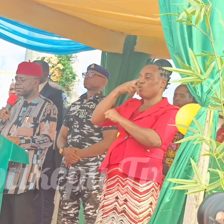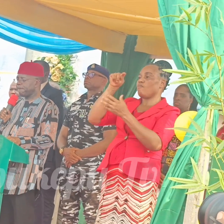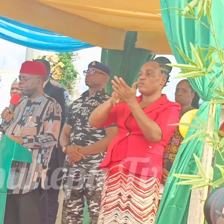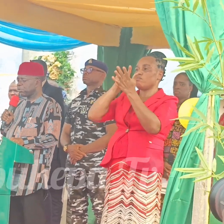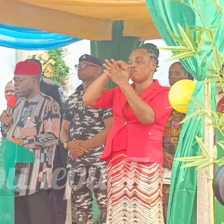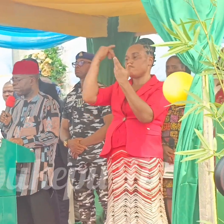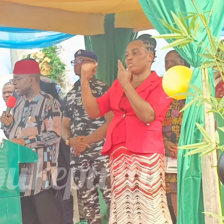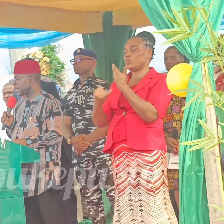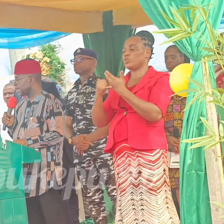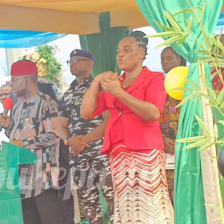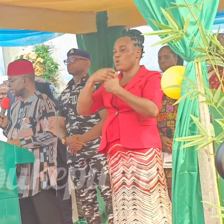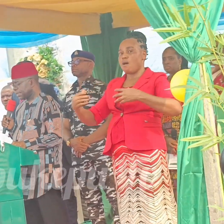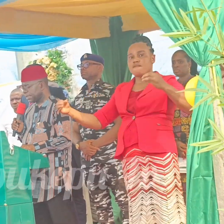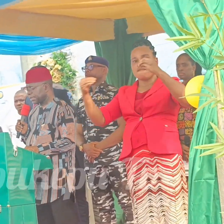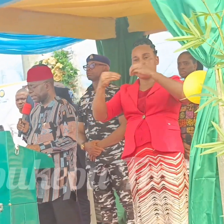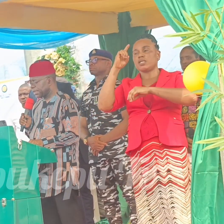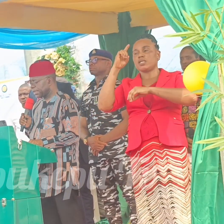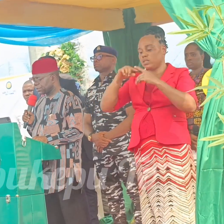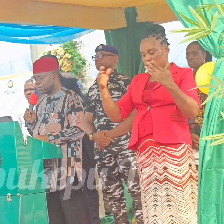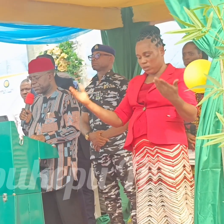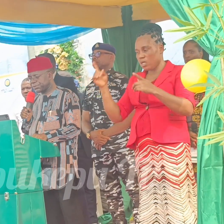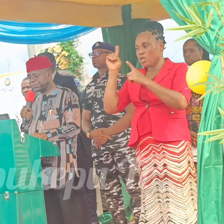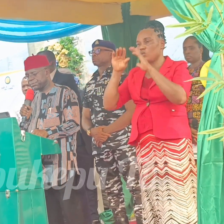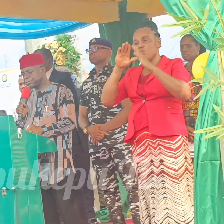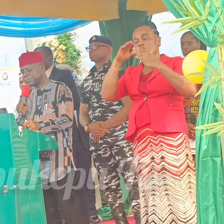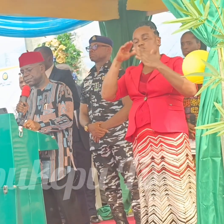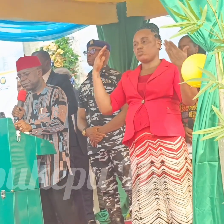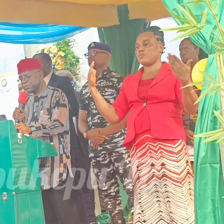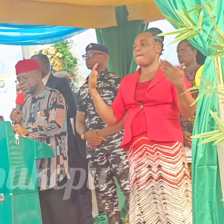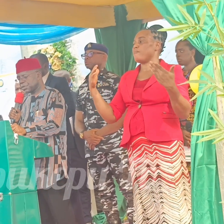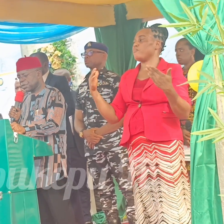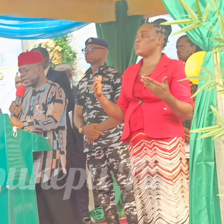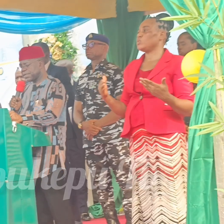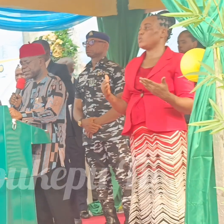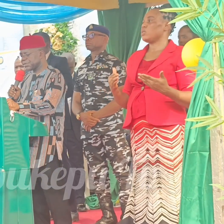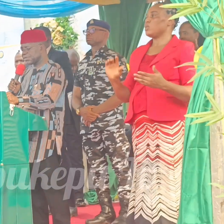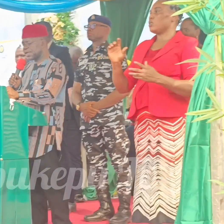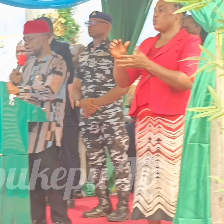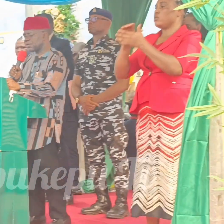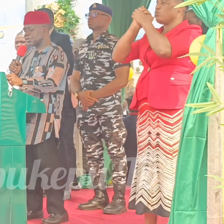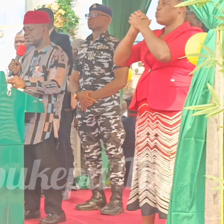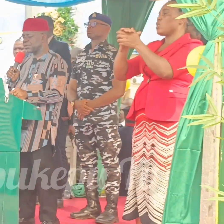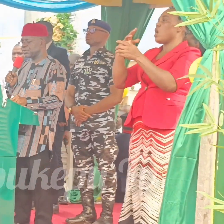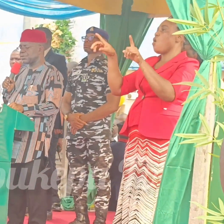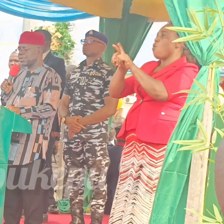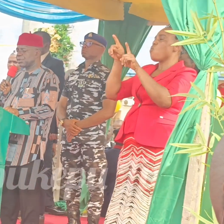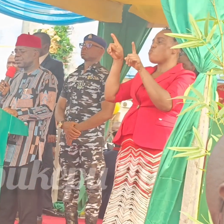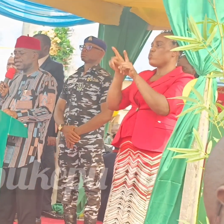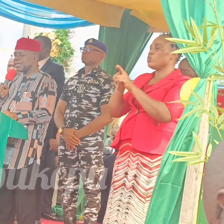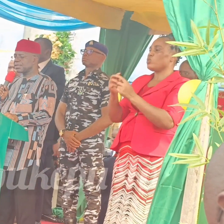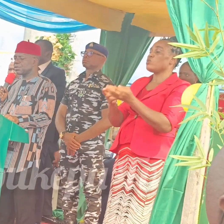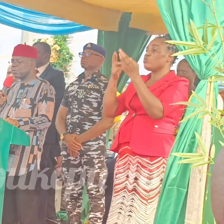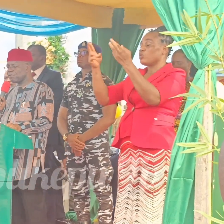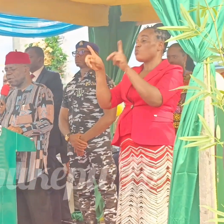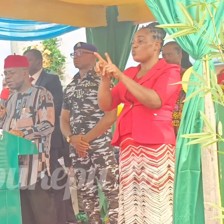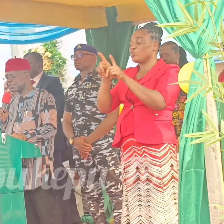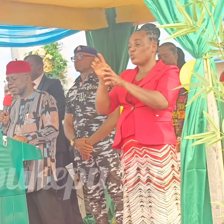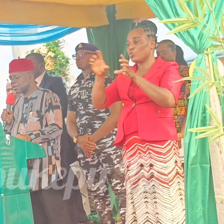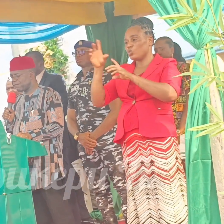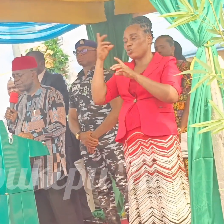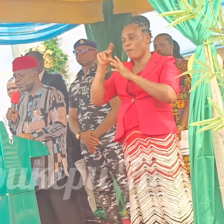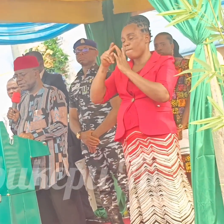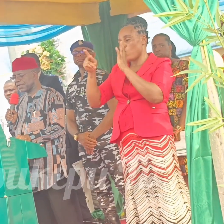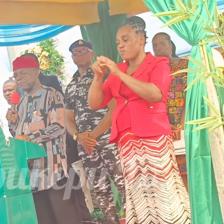project we have gathered here to commission. Commendations are also due to the elite group of public